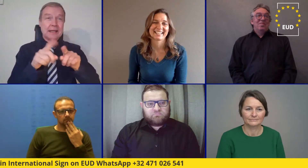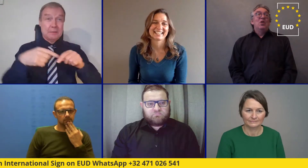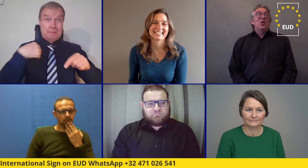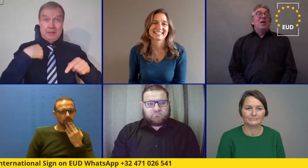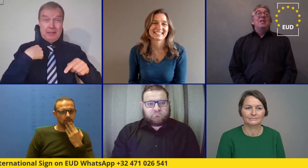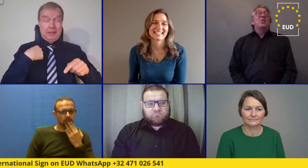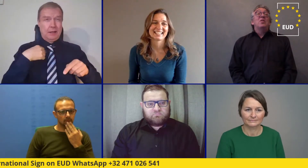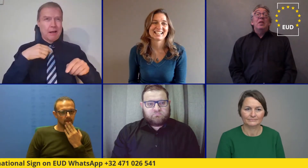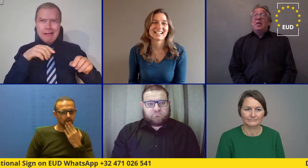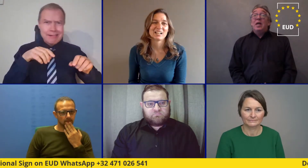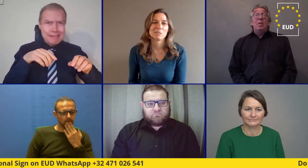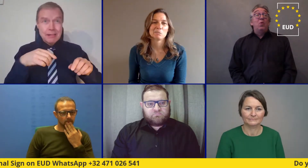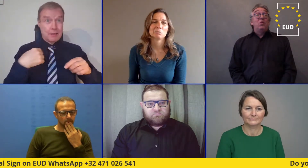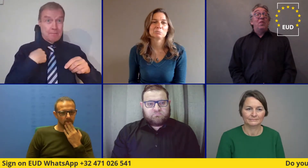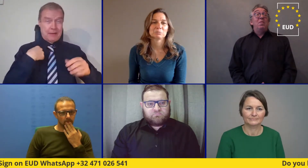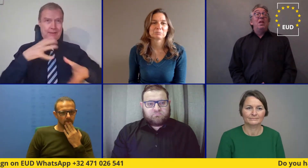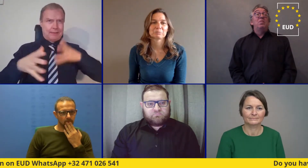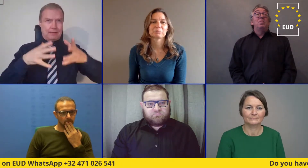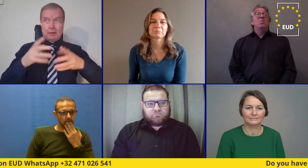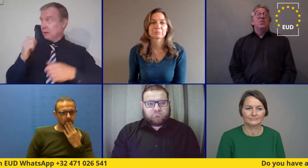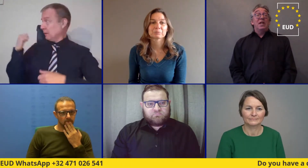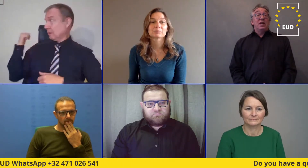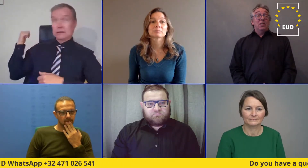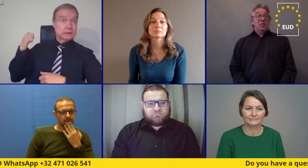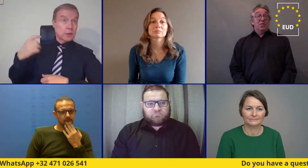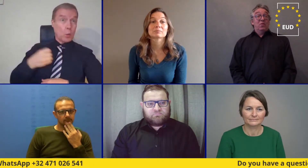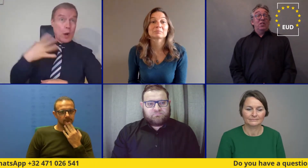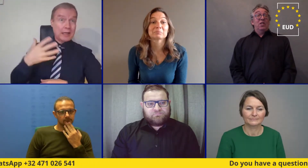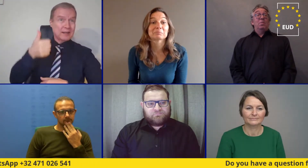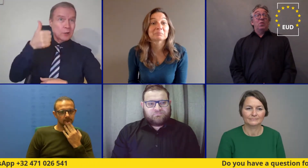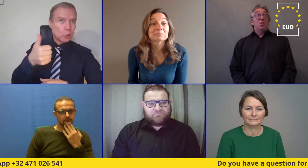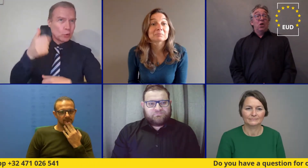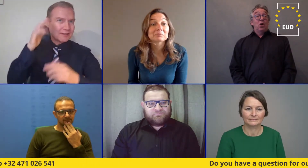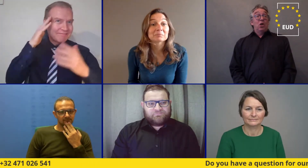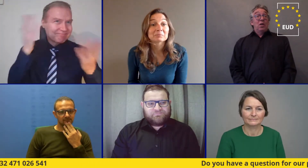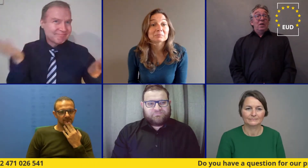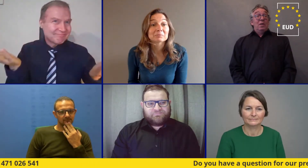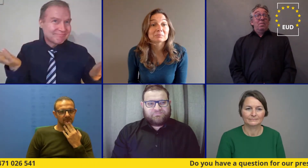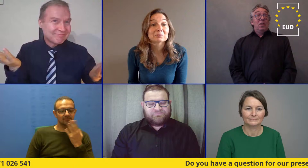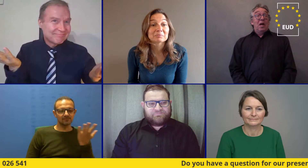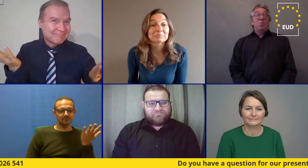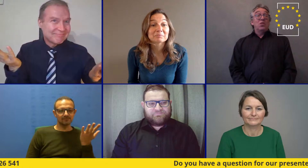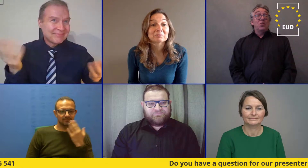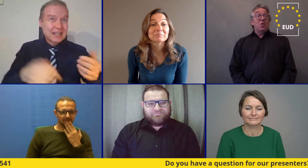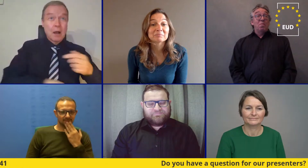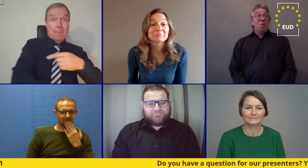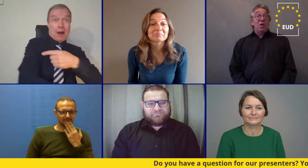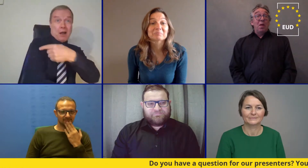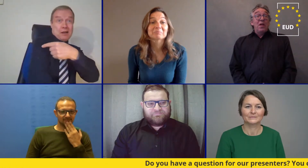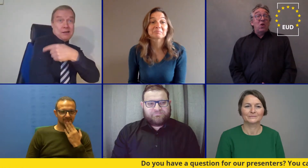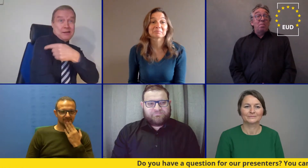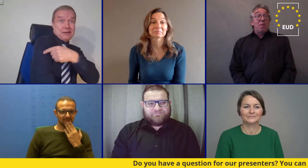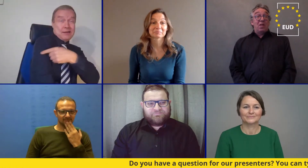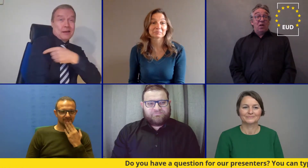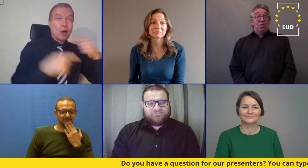Good, and it's again important to have minimum standards. For example, I'm not sure if my colored background